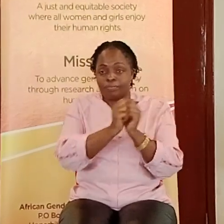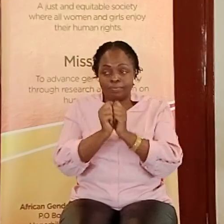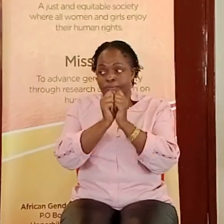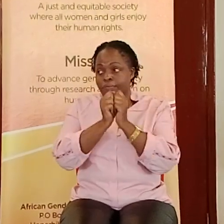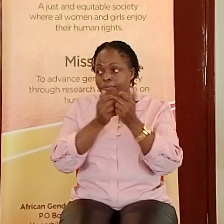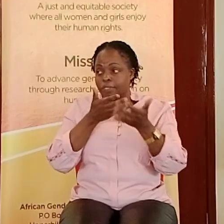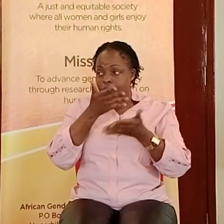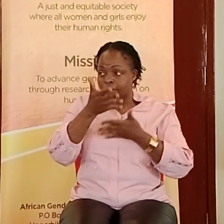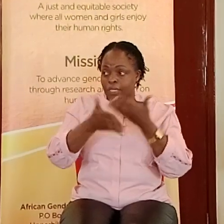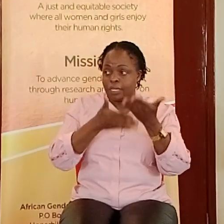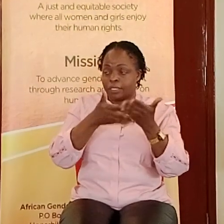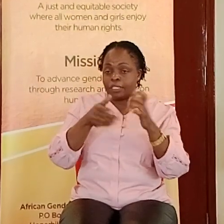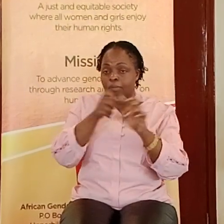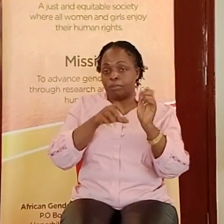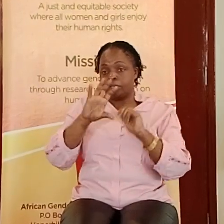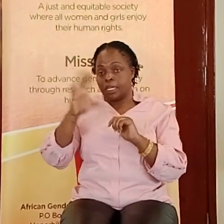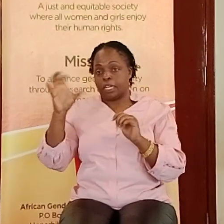issues of climate change and gender.